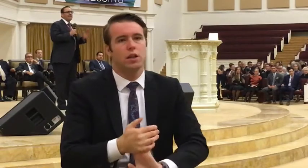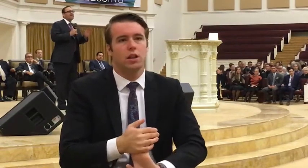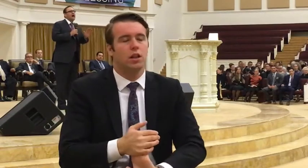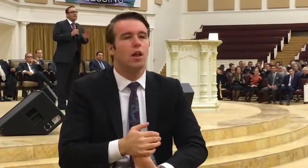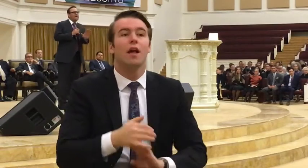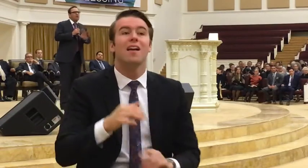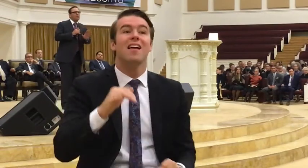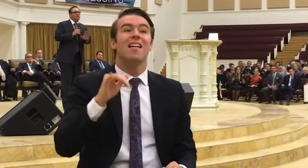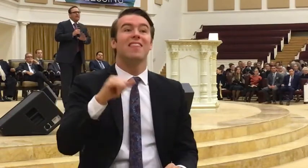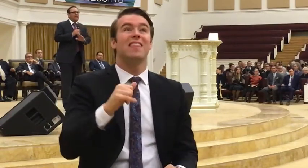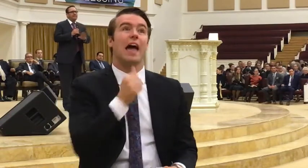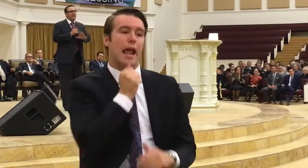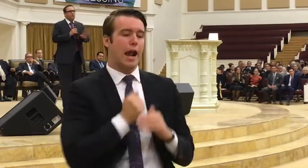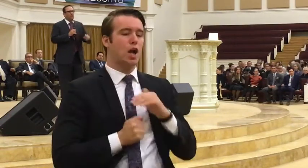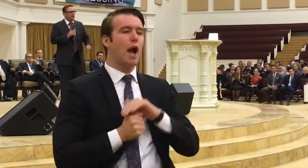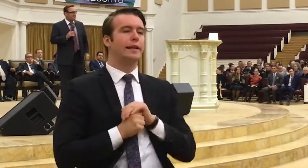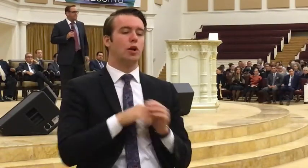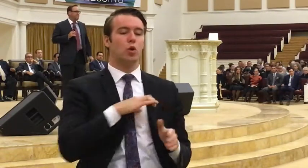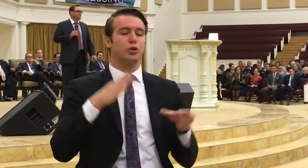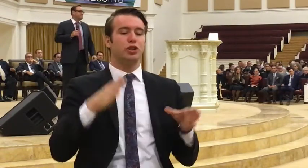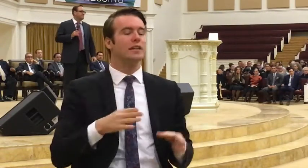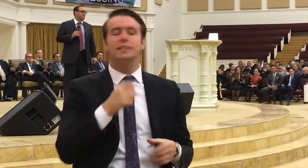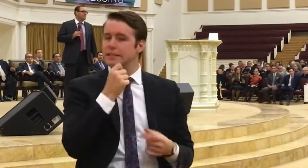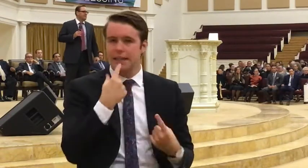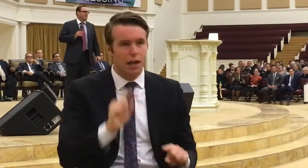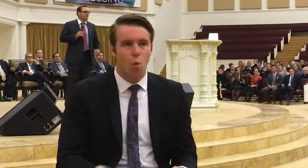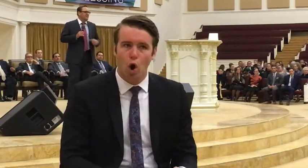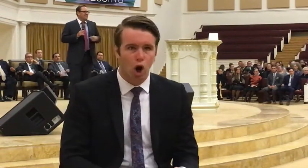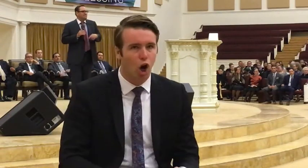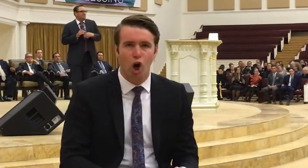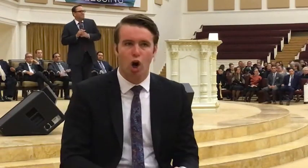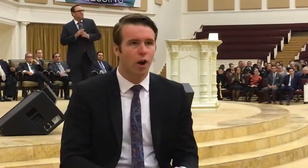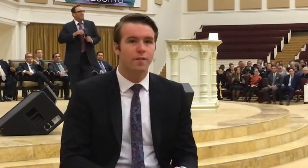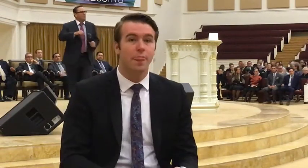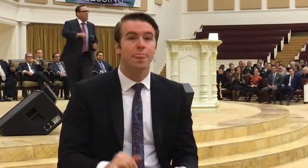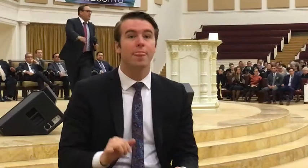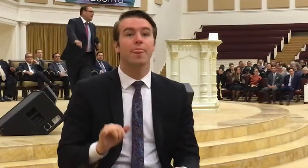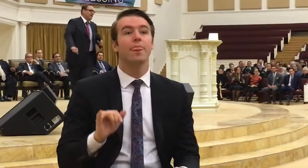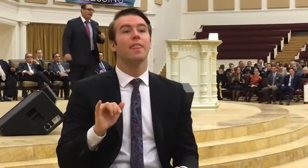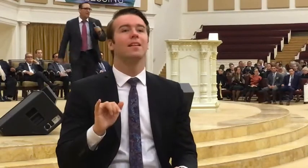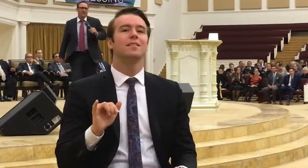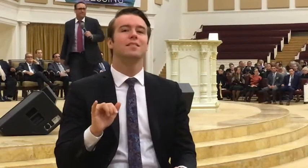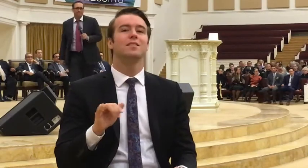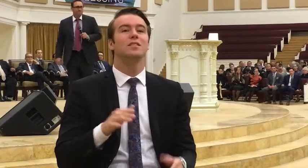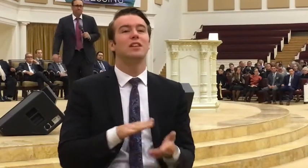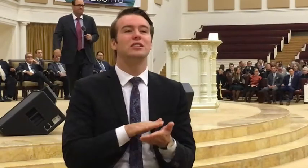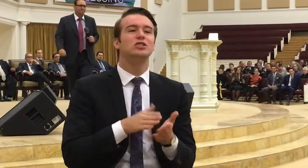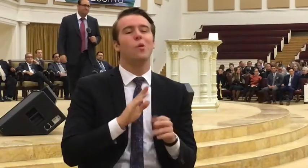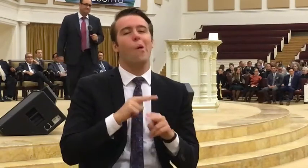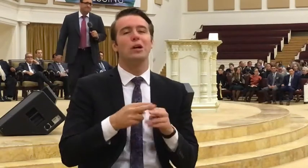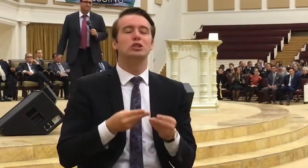That incognito Christianity, it ain't working. That's right. That's right. That smooth operator,